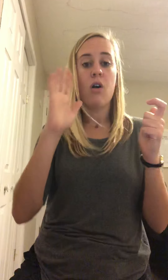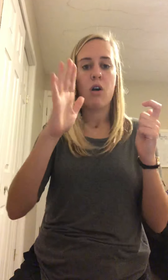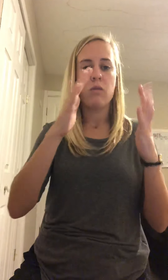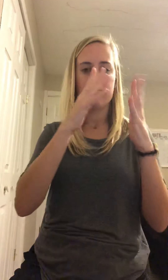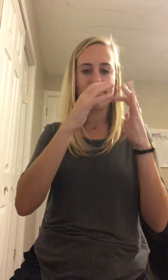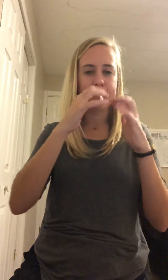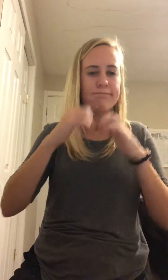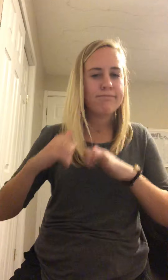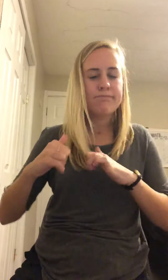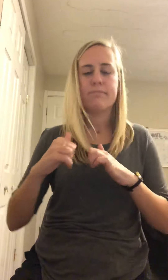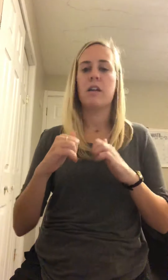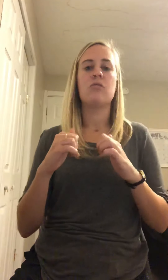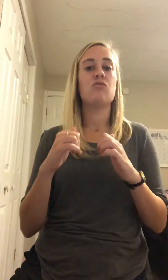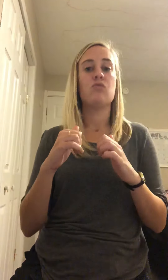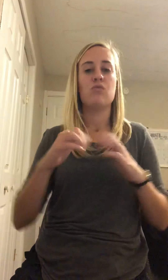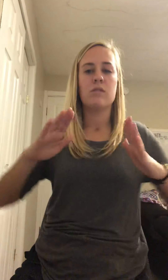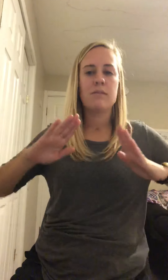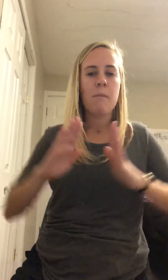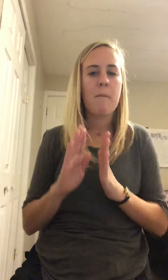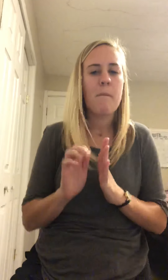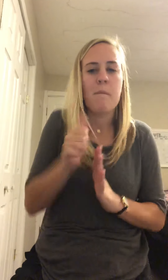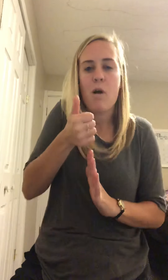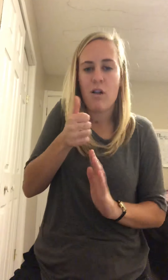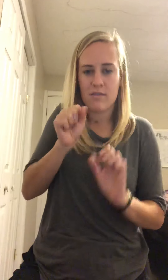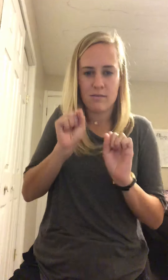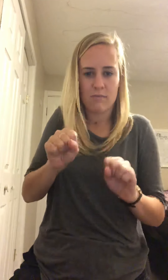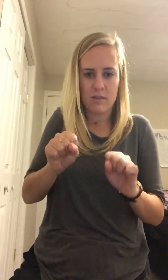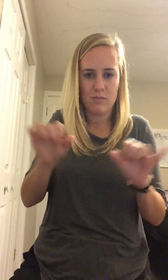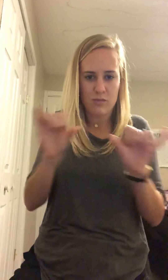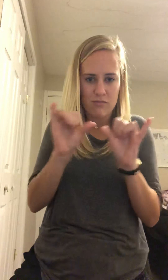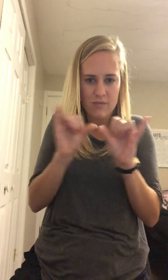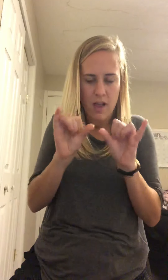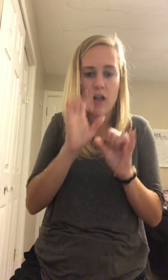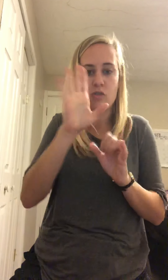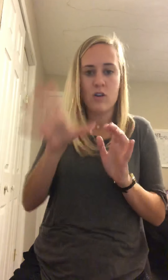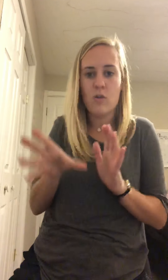Food does spend quite a bit of time actually in the digestive system to facilitate this process.